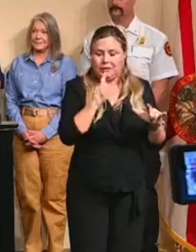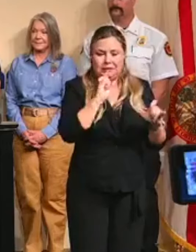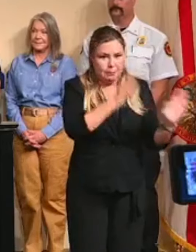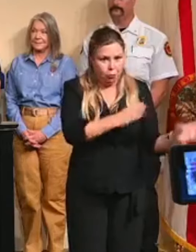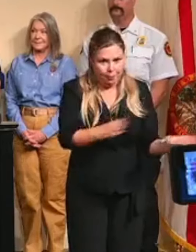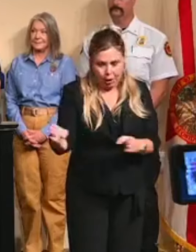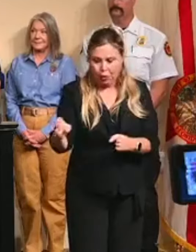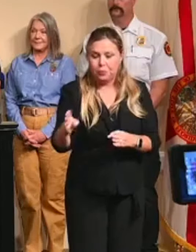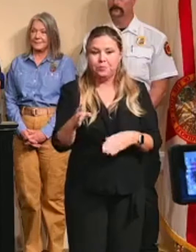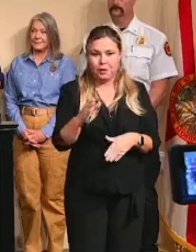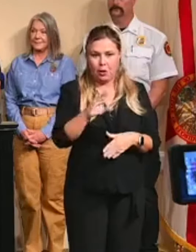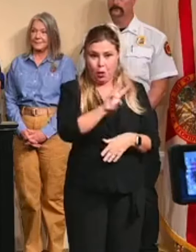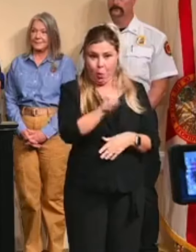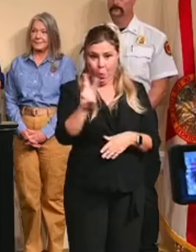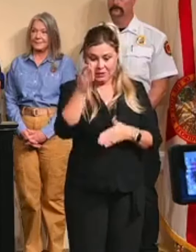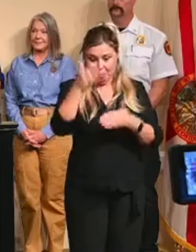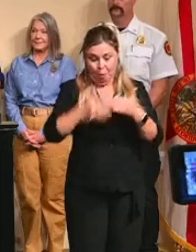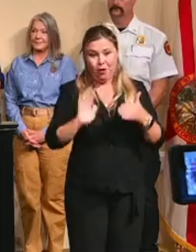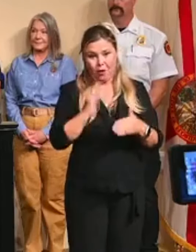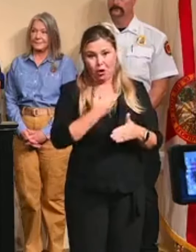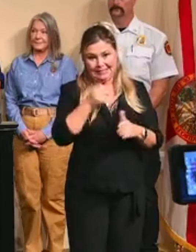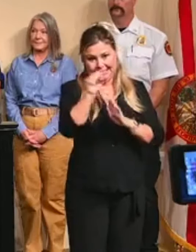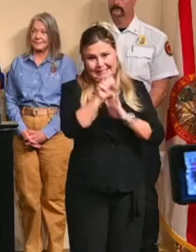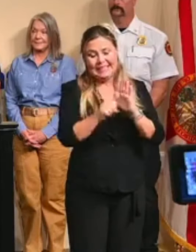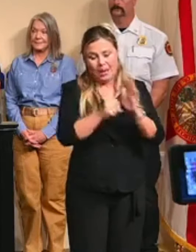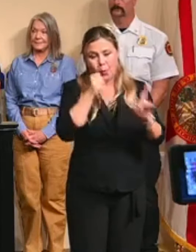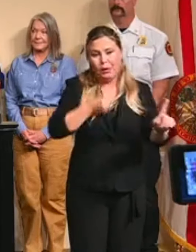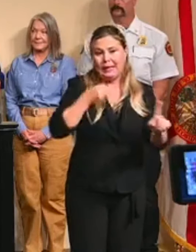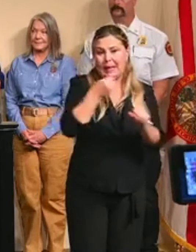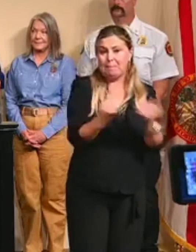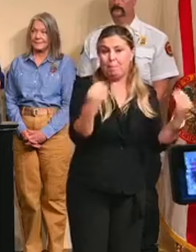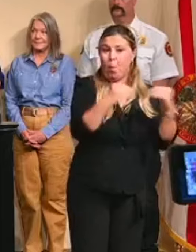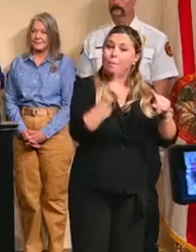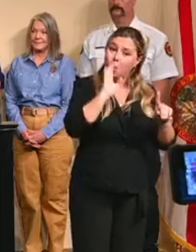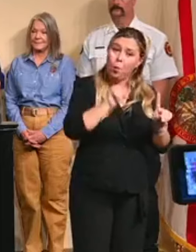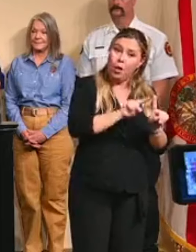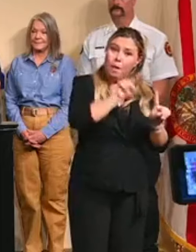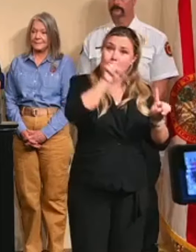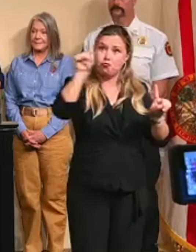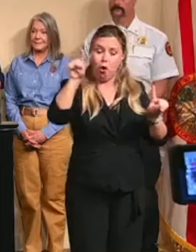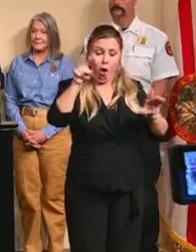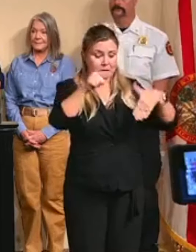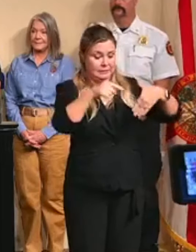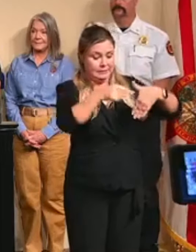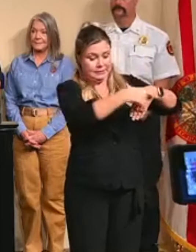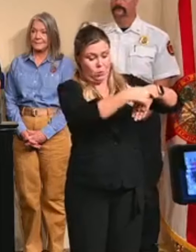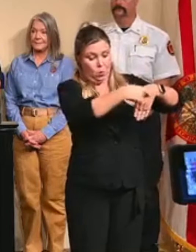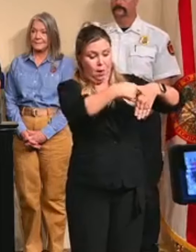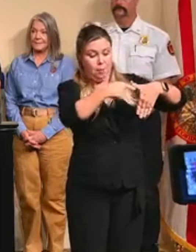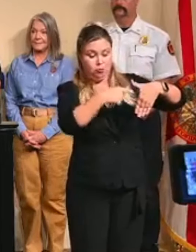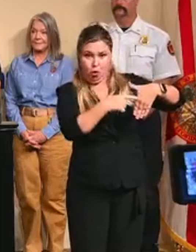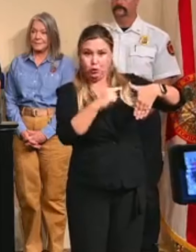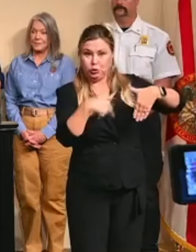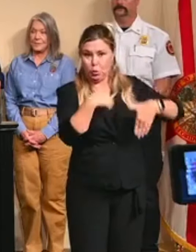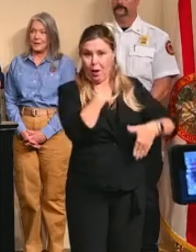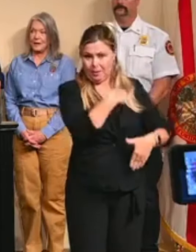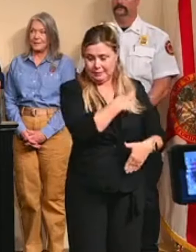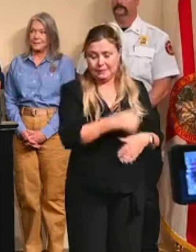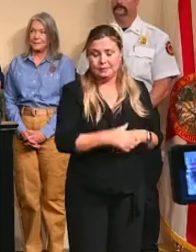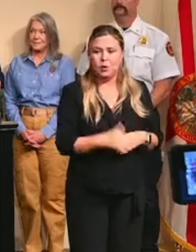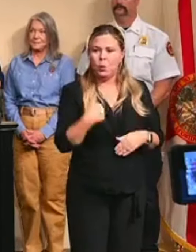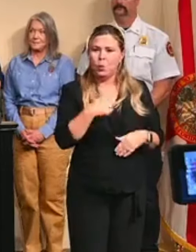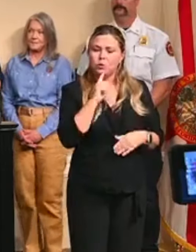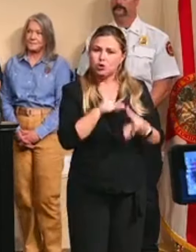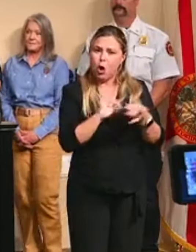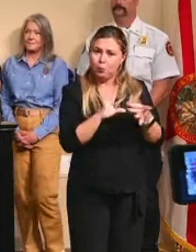surges, as you know, in the west part of our state. But it's going to come across our state, our county, which is very wet as it sits today. We'll talk real quick,